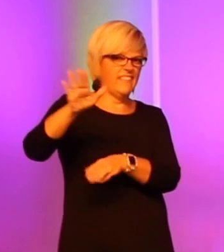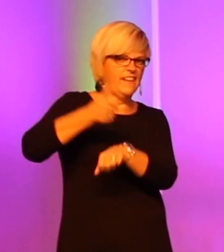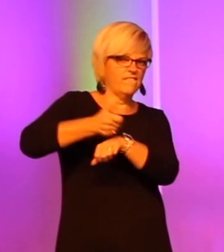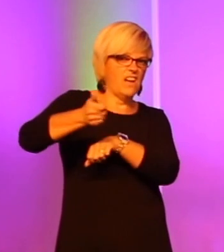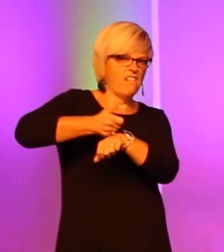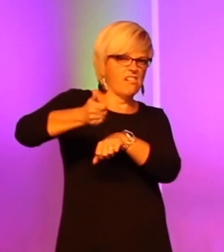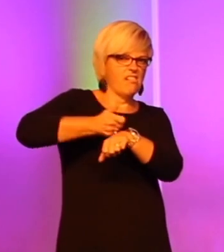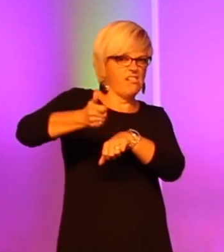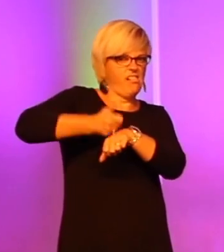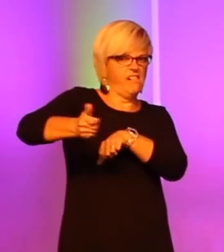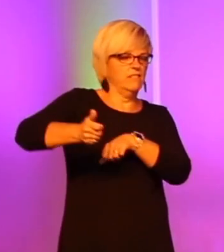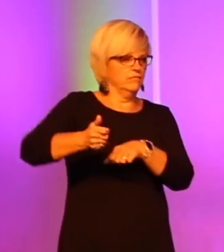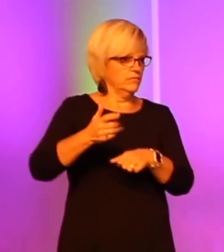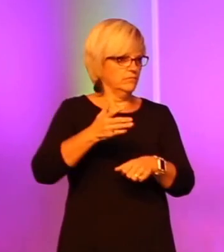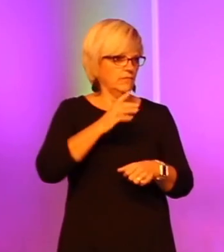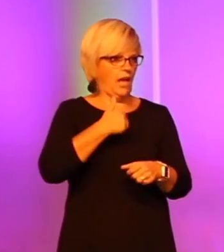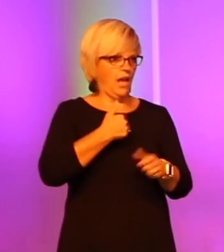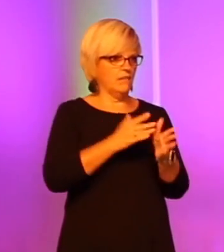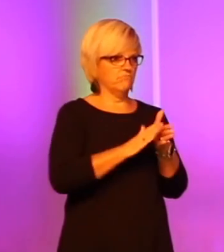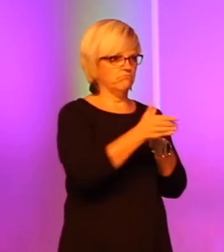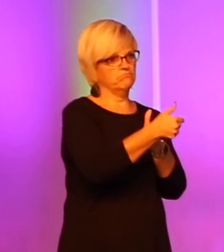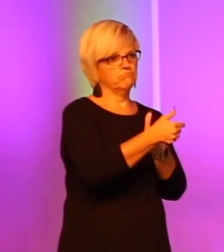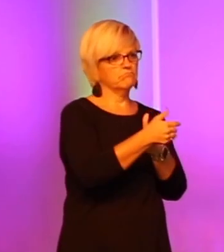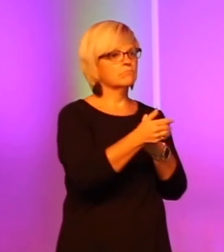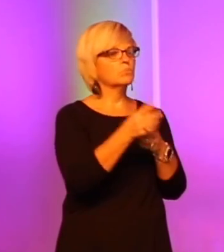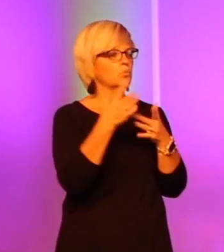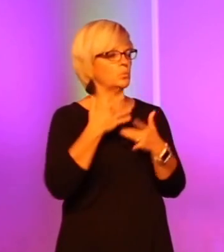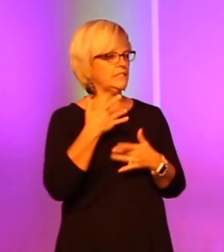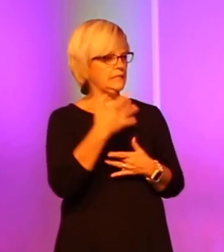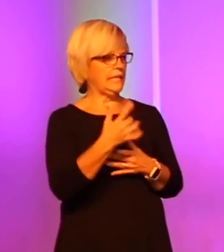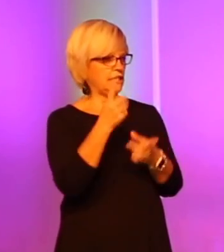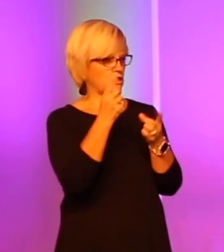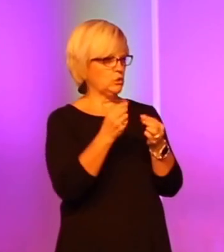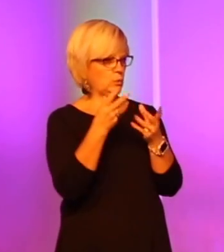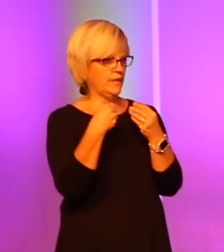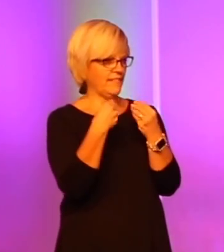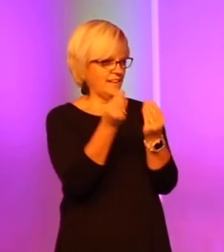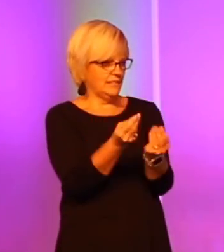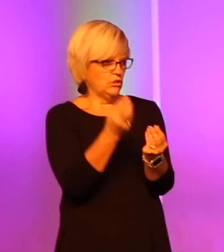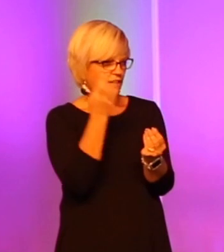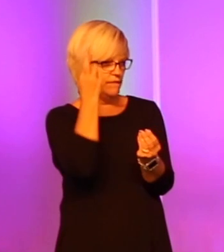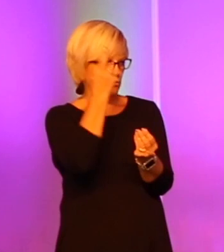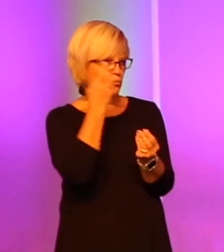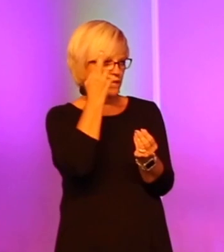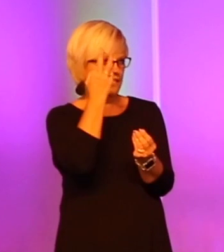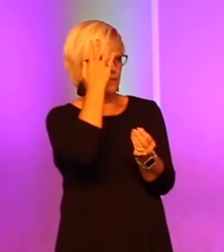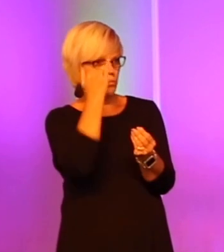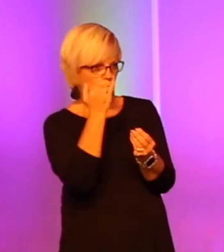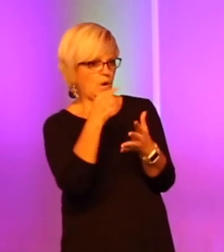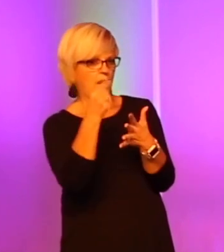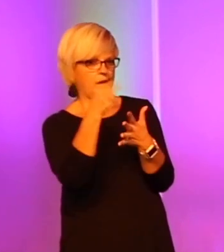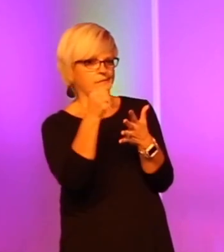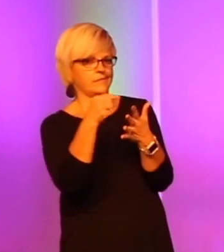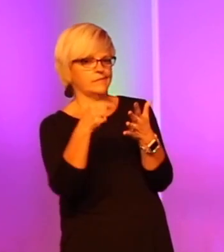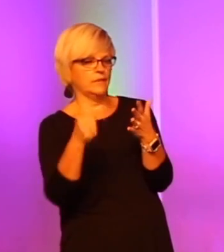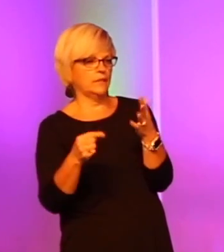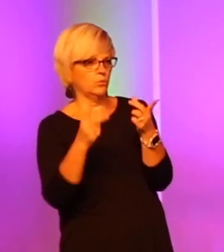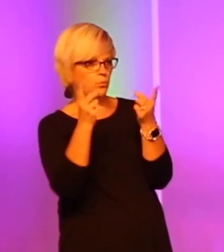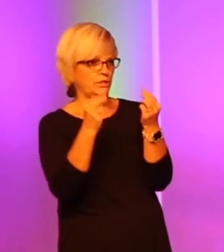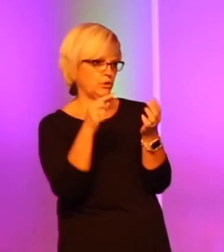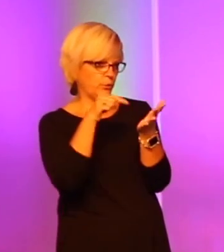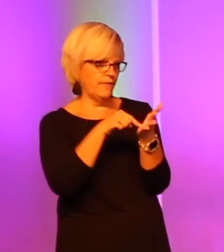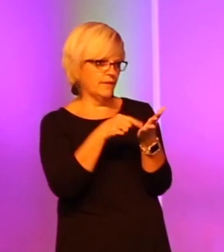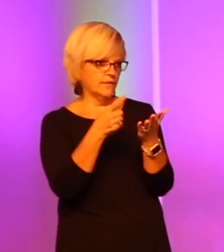the spouse that has, done this or that. But we tend to do that to rationalize this decision that we're considering making or that we've